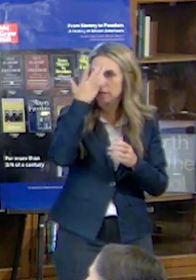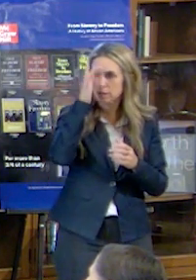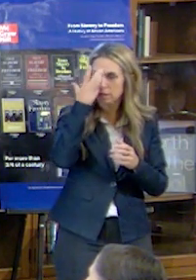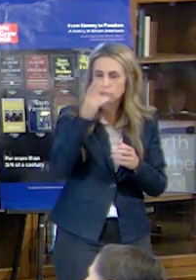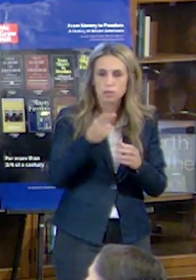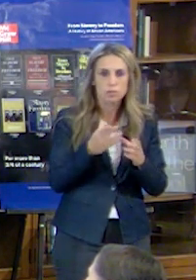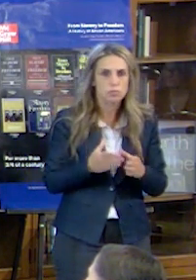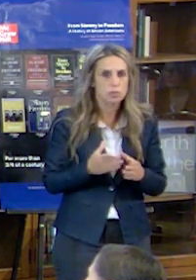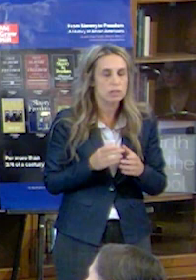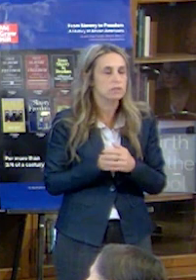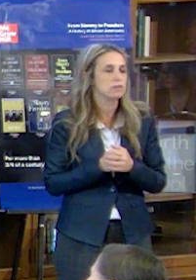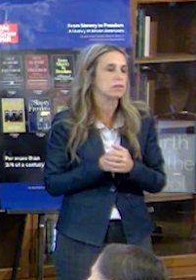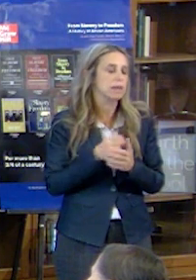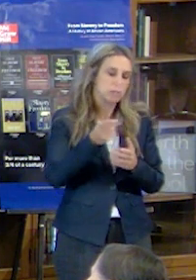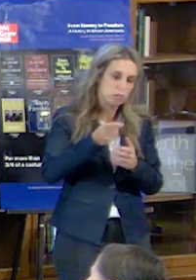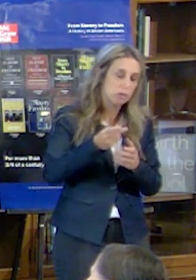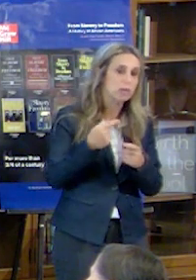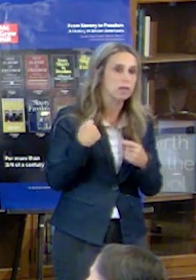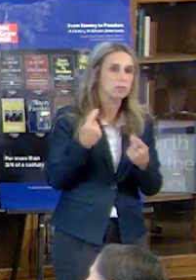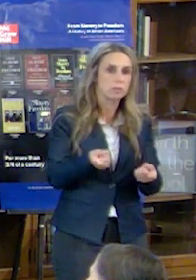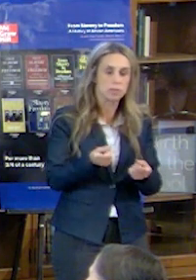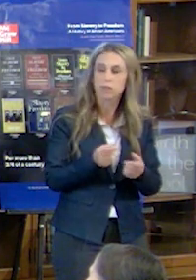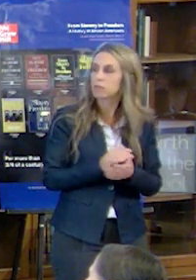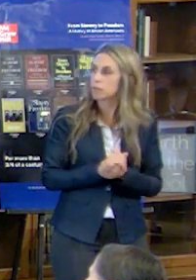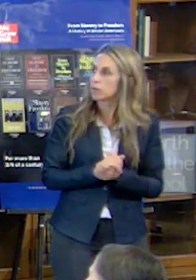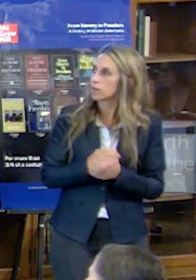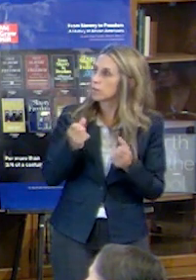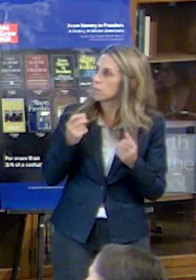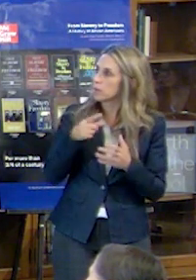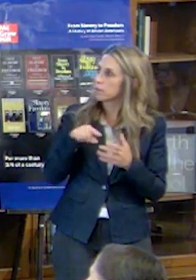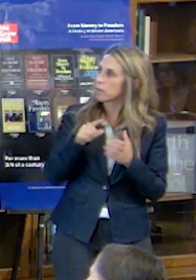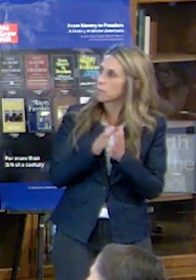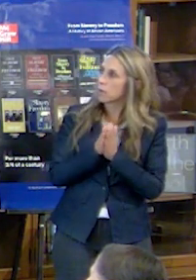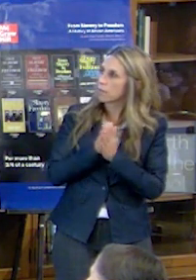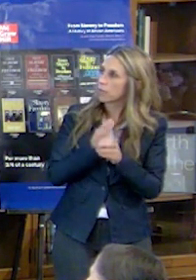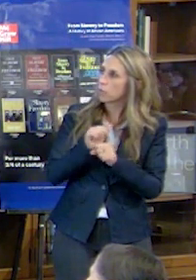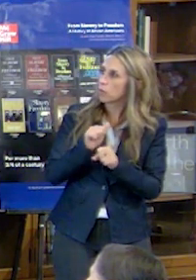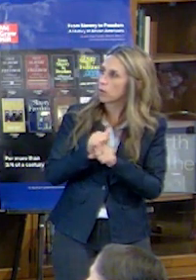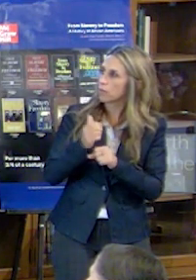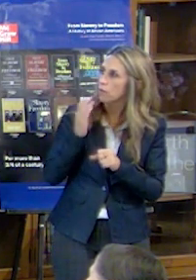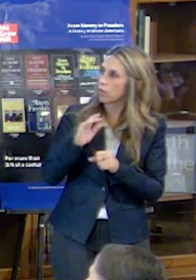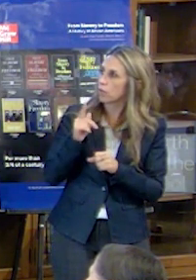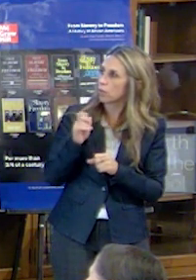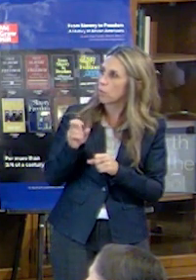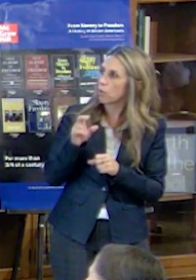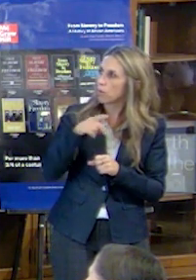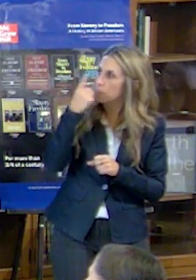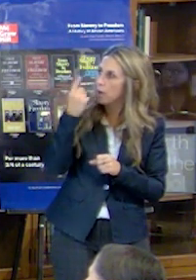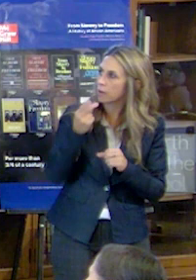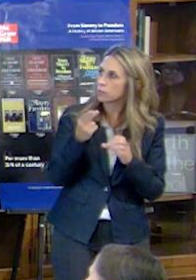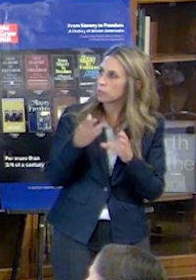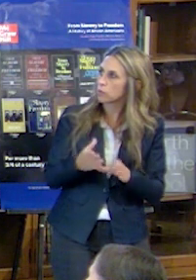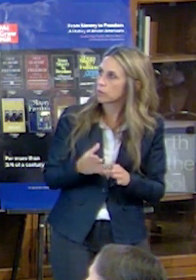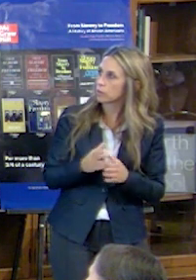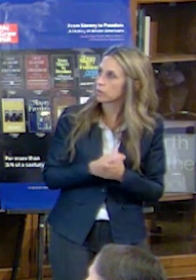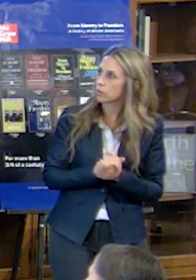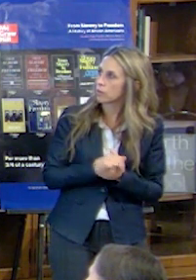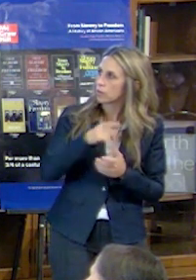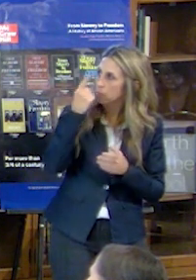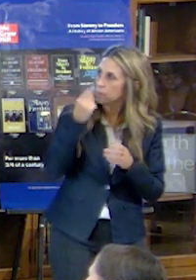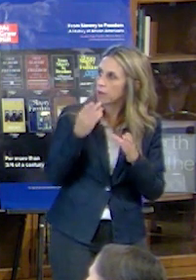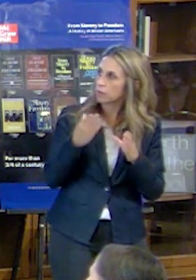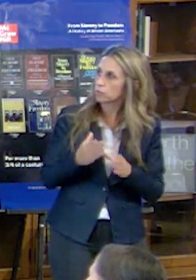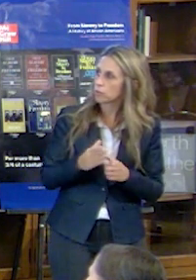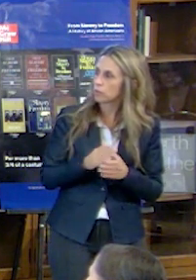growing scholarship in Era uh and especially many of them motivated by the work of early thought and black historians is what black